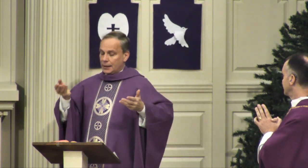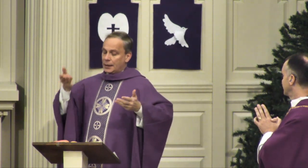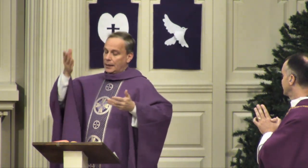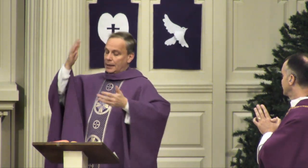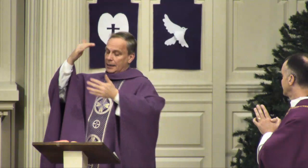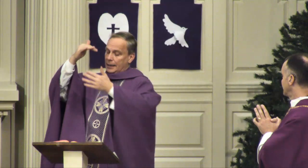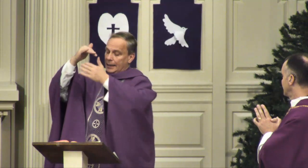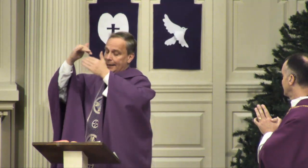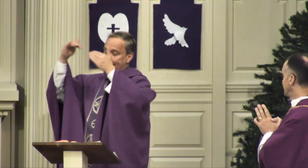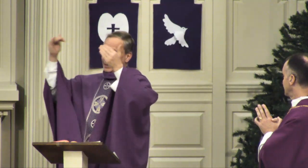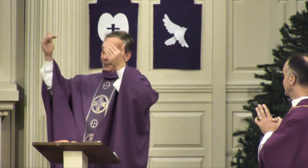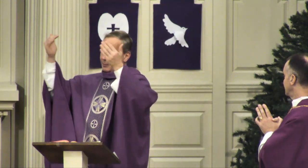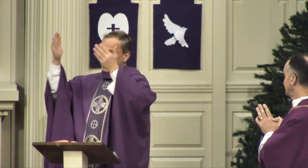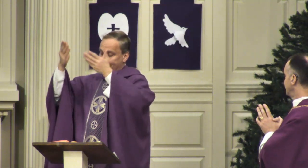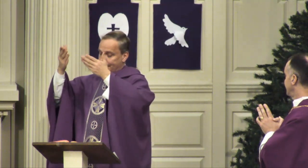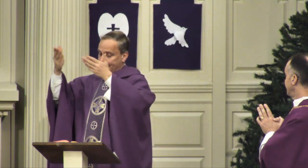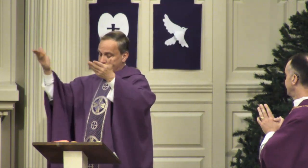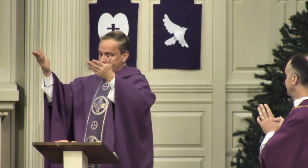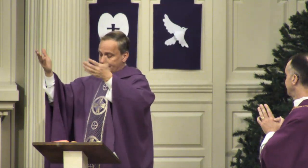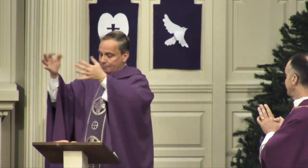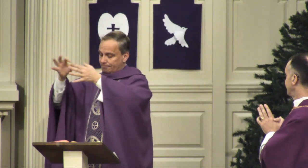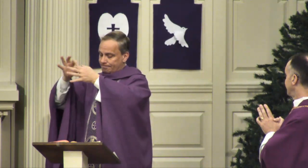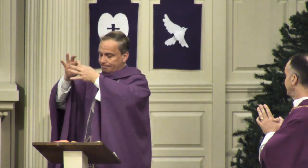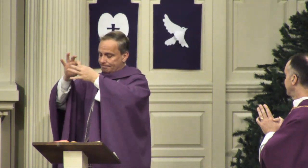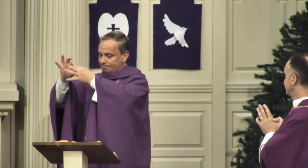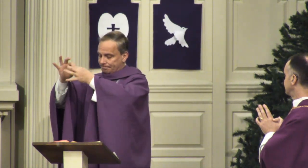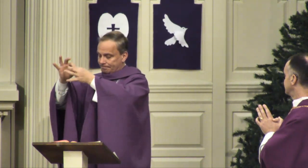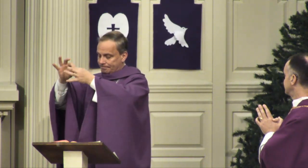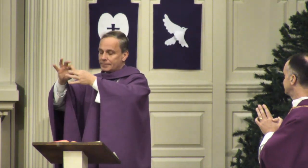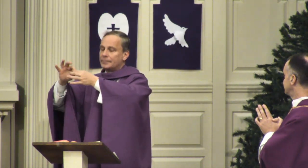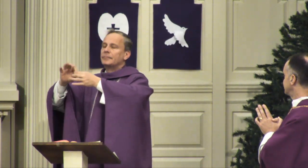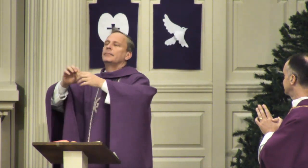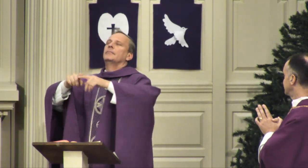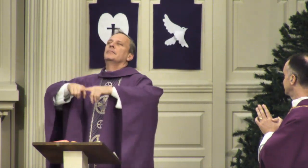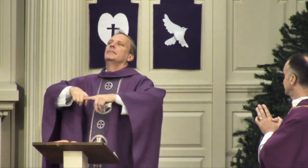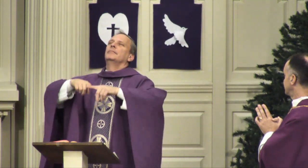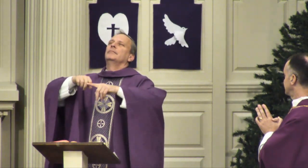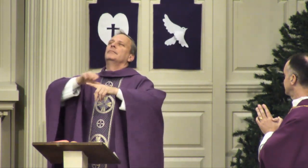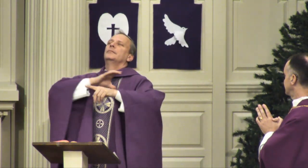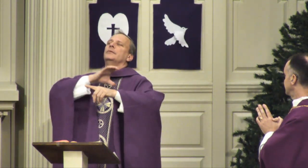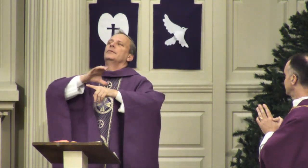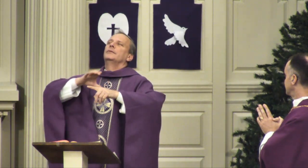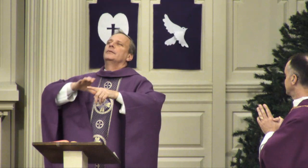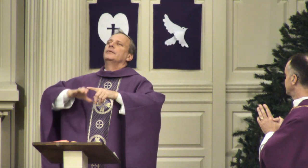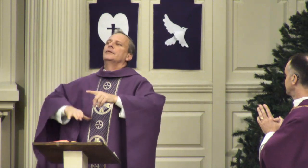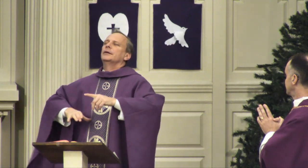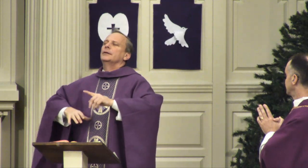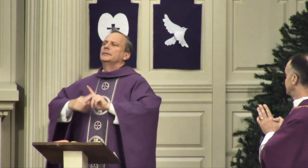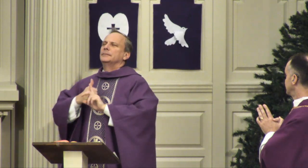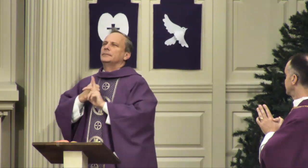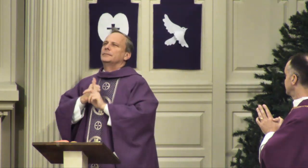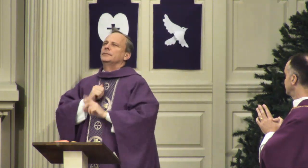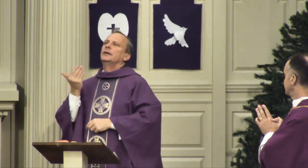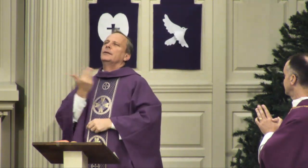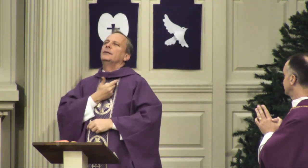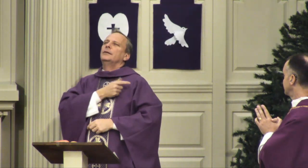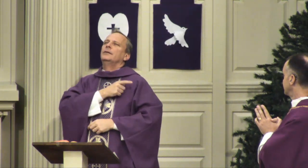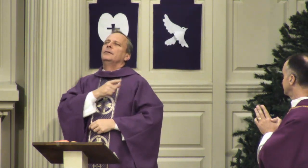and hold firm to the things of heaven. through Christ our